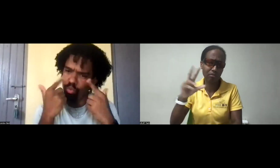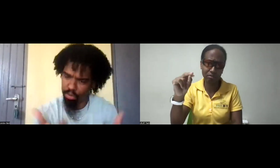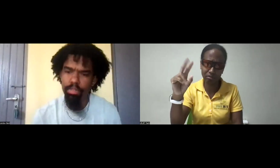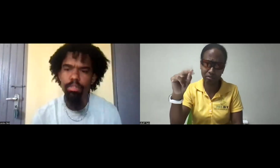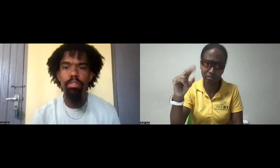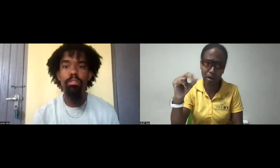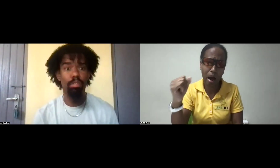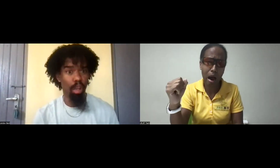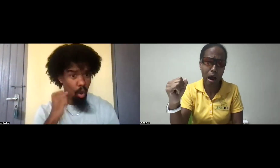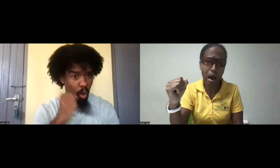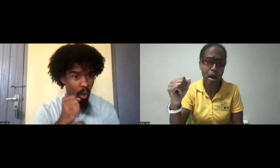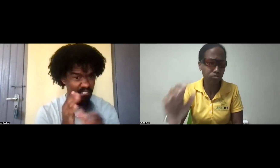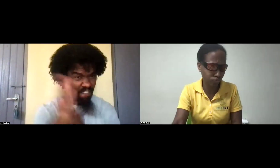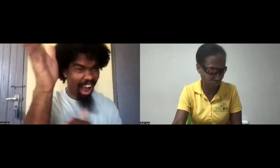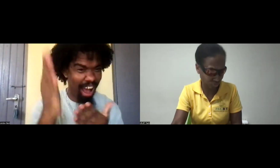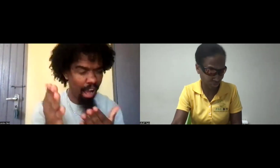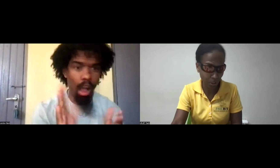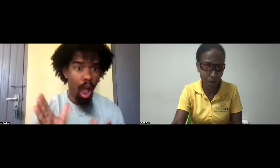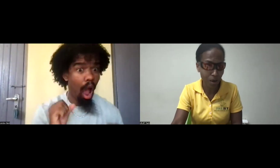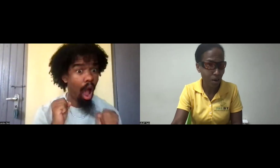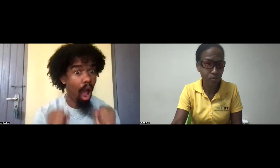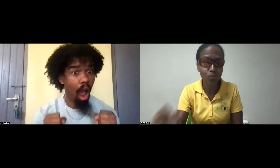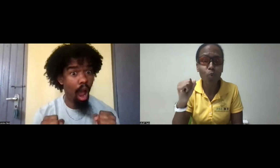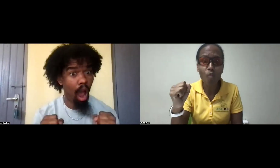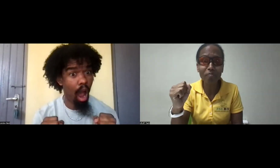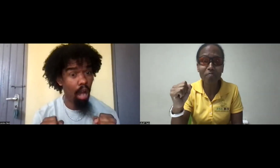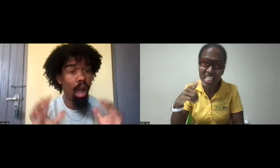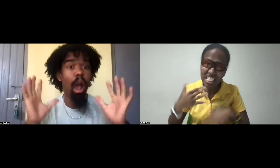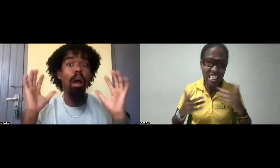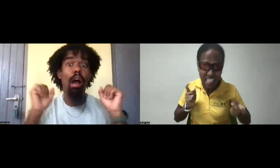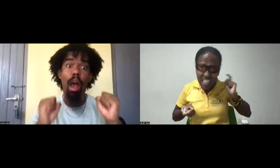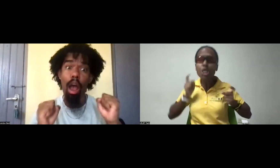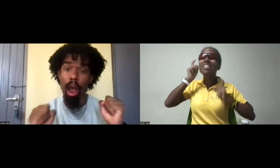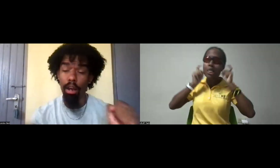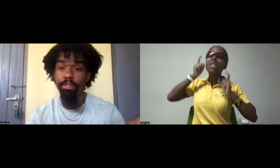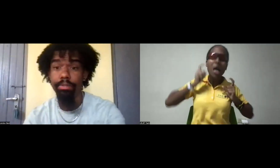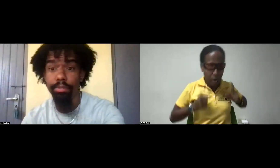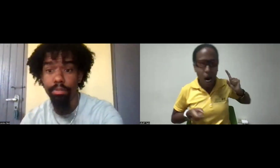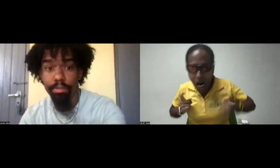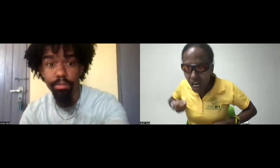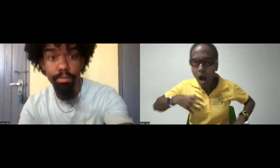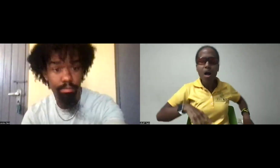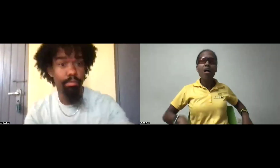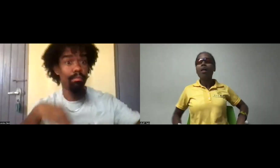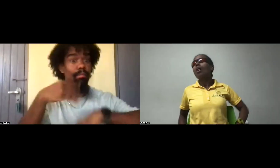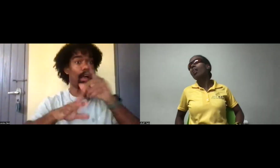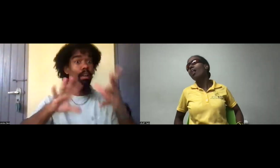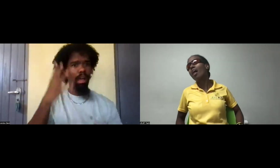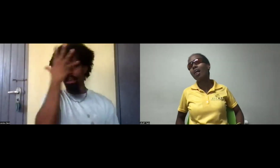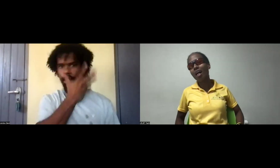The translating job is not very easy. It's very difficult. It's tough. You have to be doing it over and over, your facial expression, your